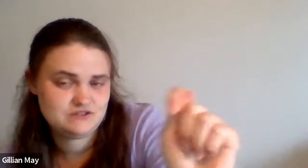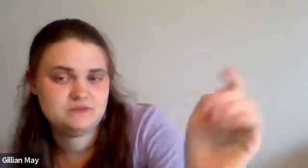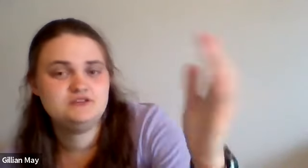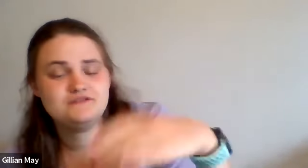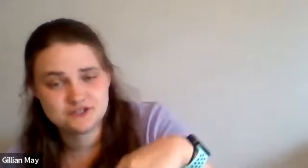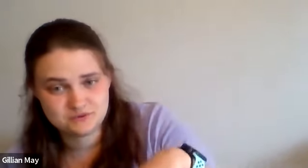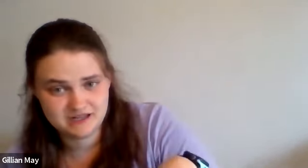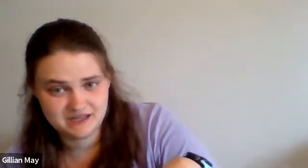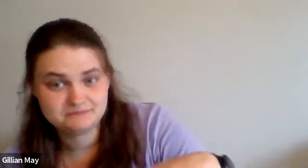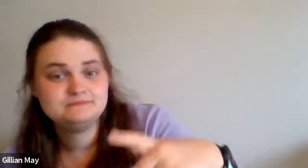So let me do the first word again.